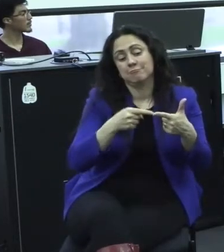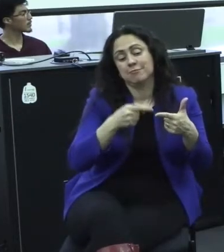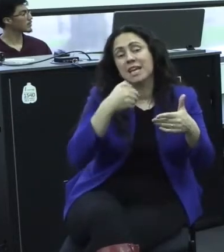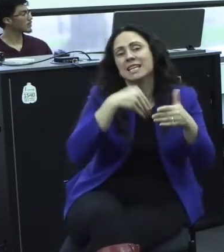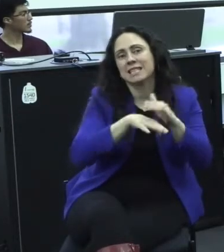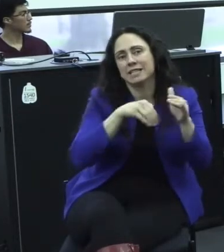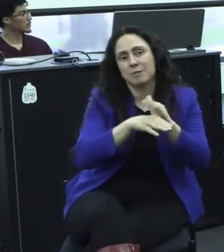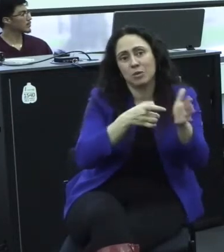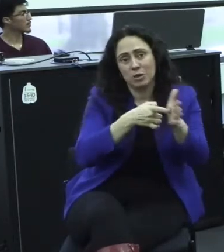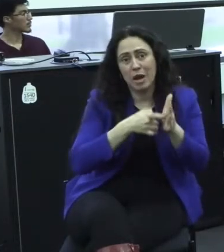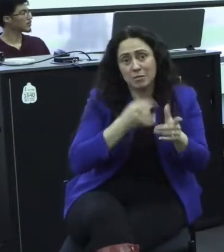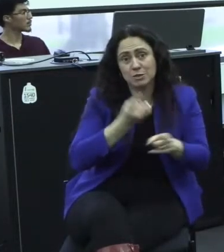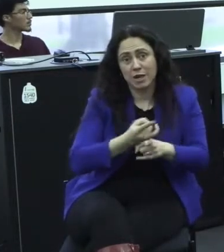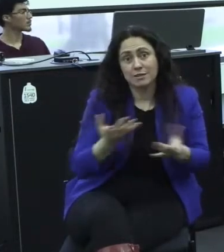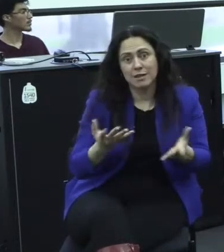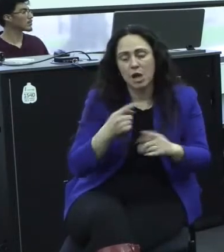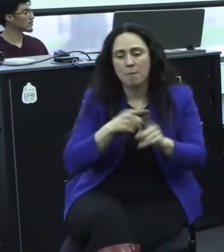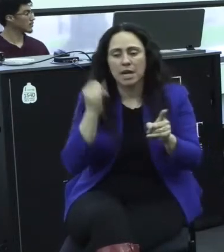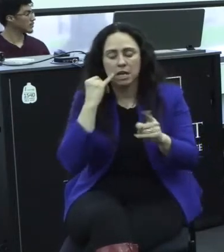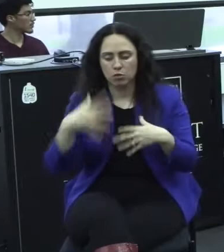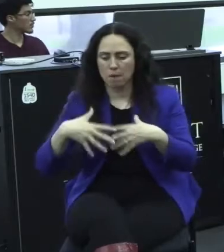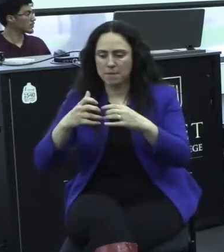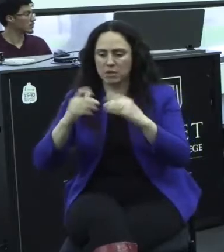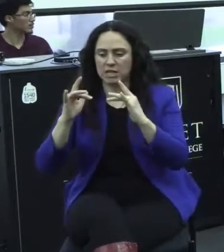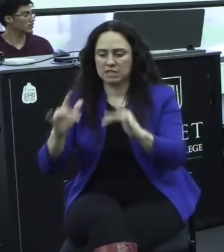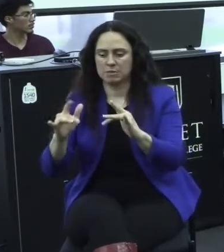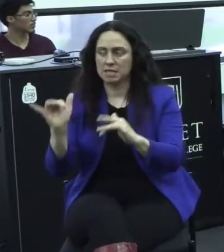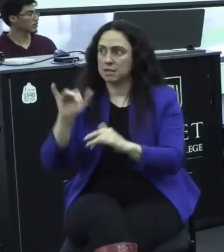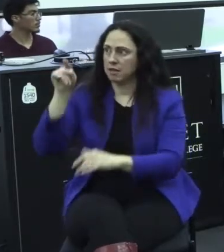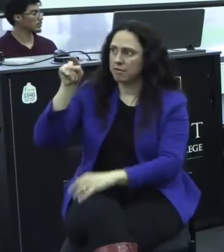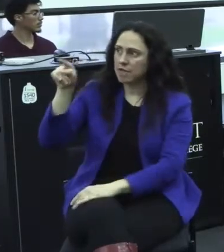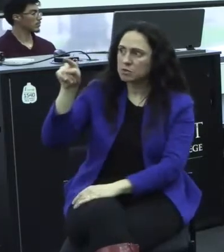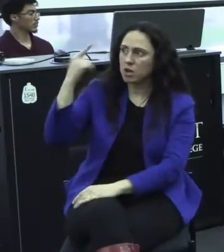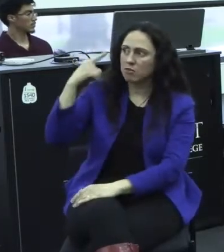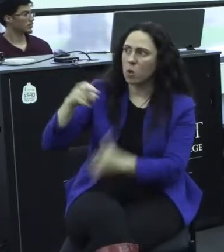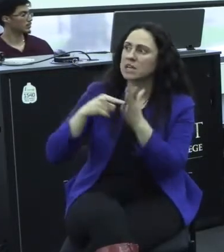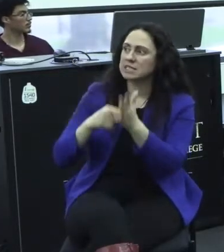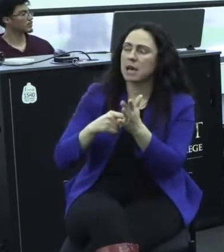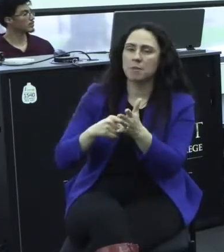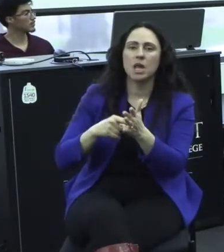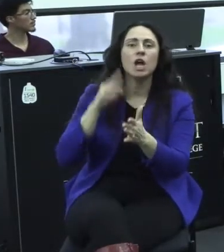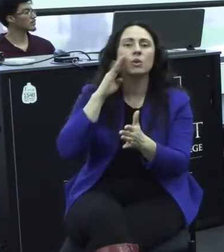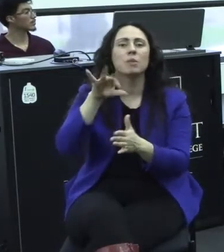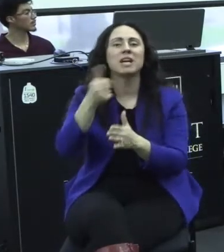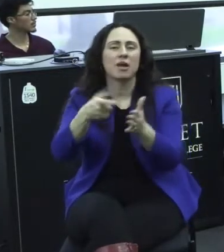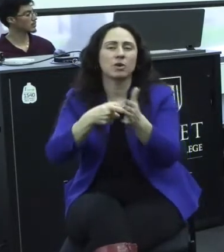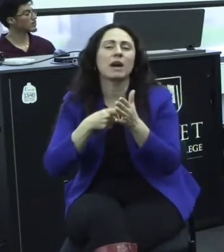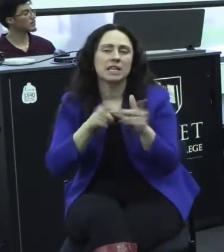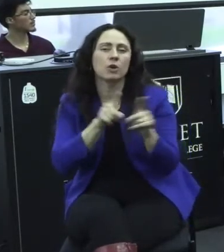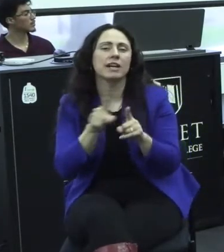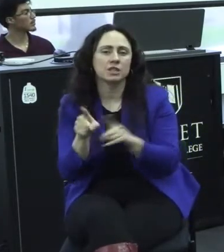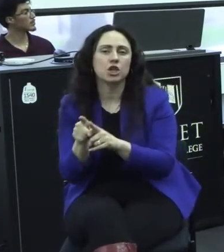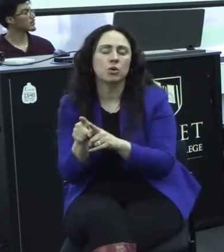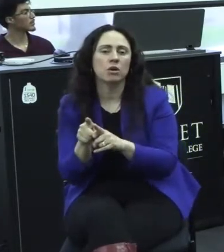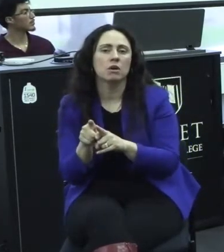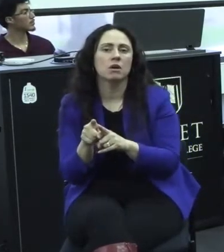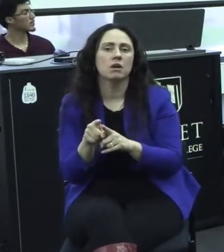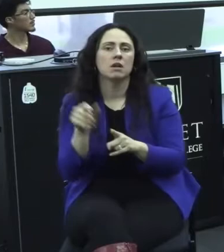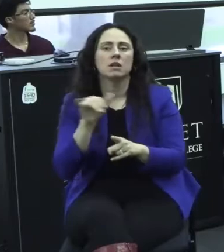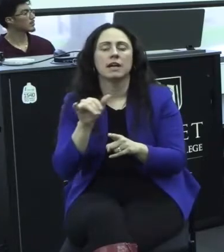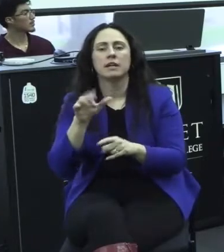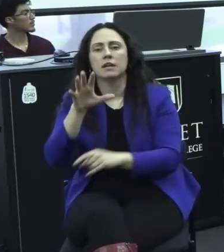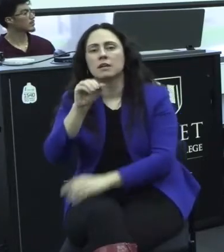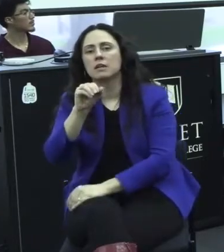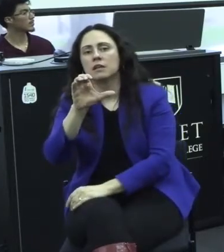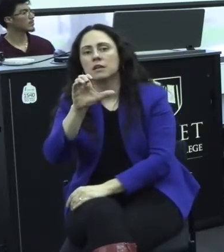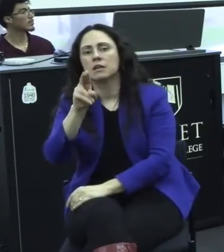accessibility requirements, right? But if we're building a space like this one, for example, there's going to be other criteria too. Things like acoustics, right,